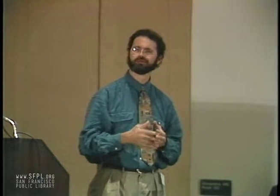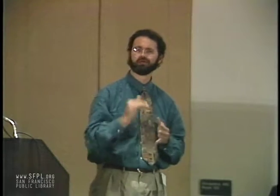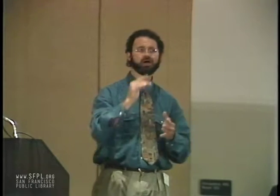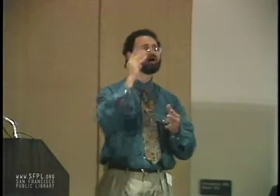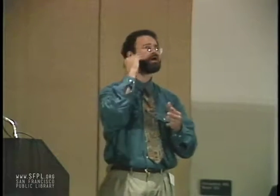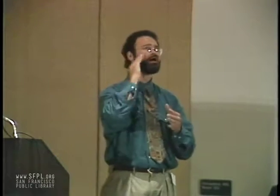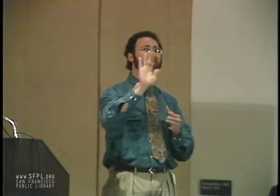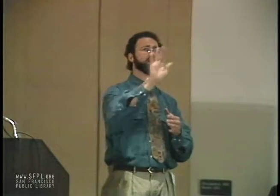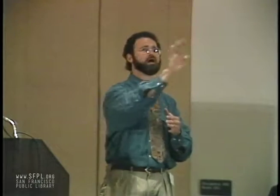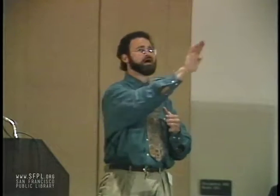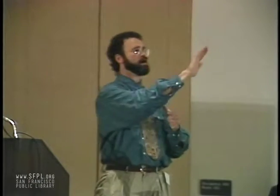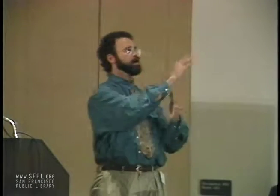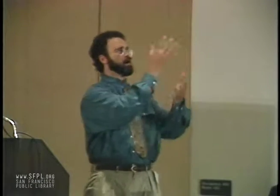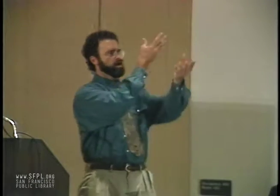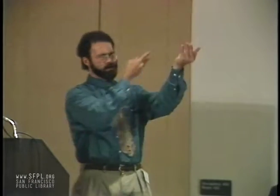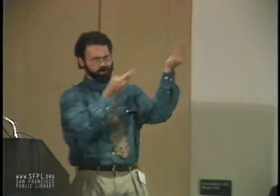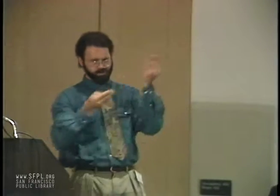and how they were able to live in the hearing world.